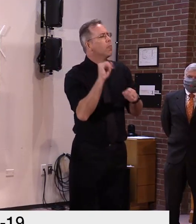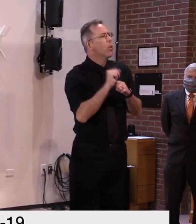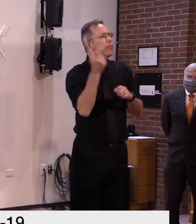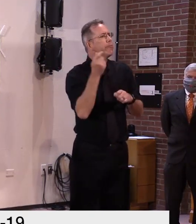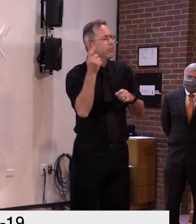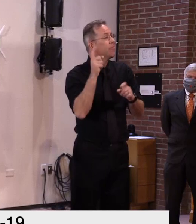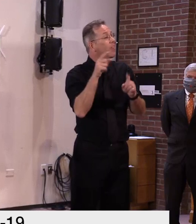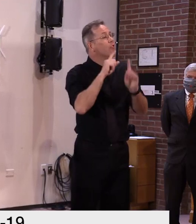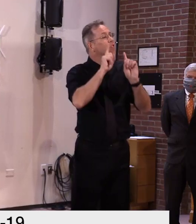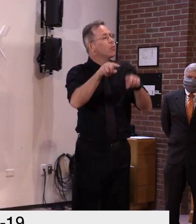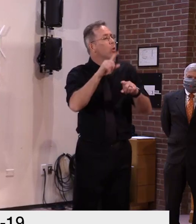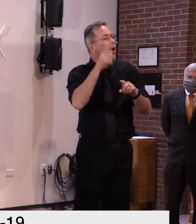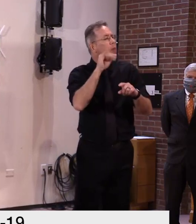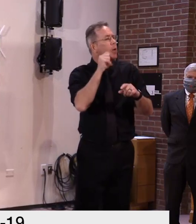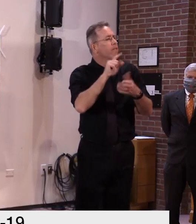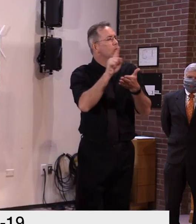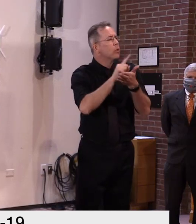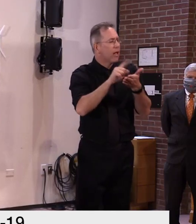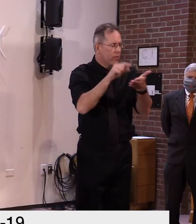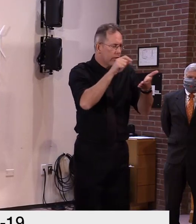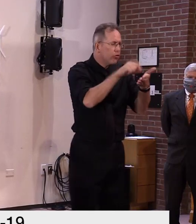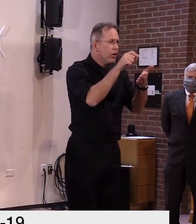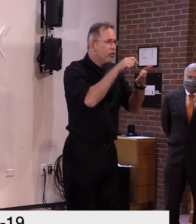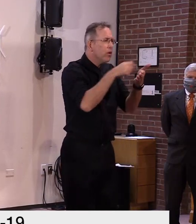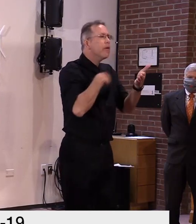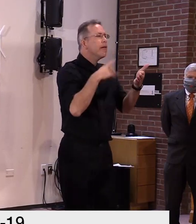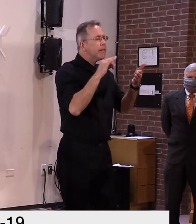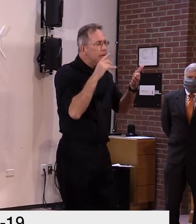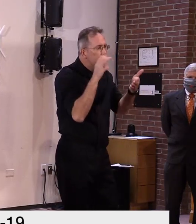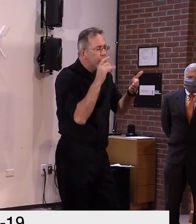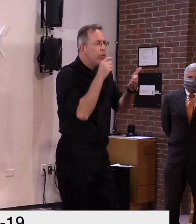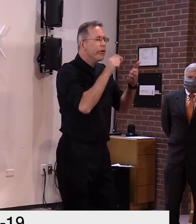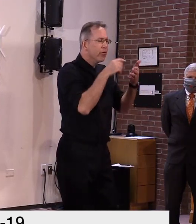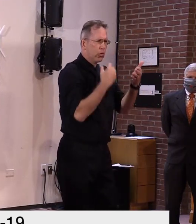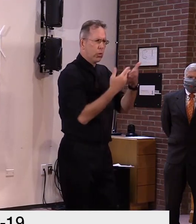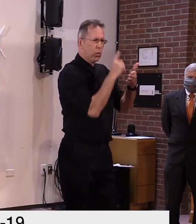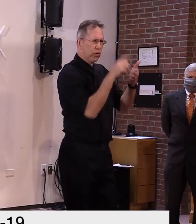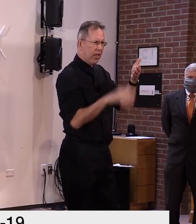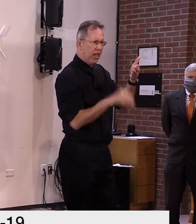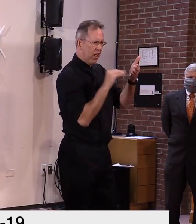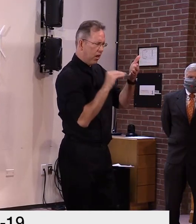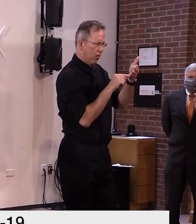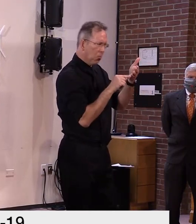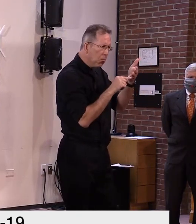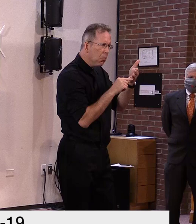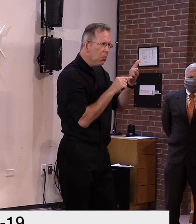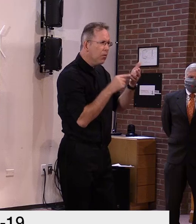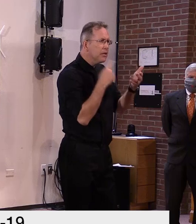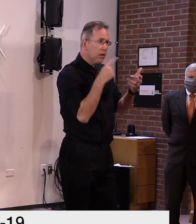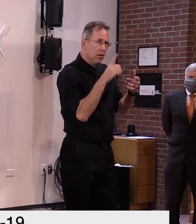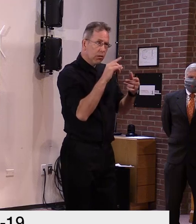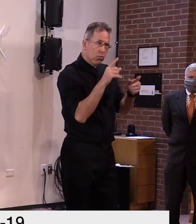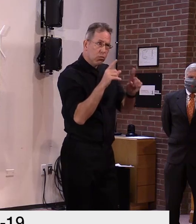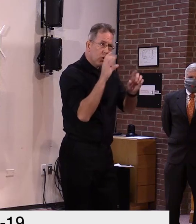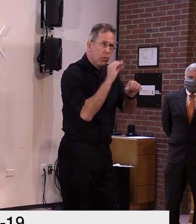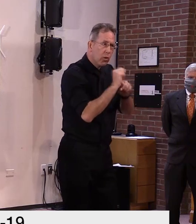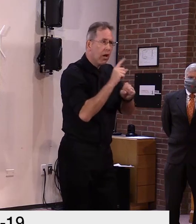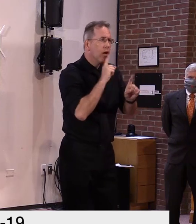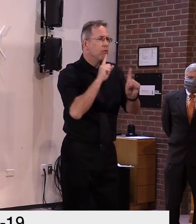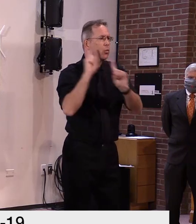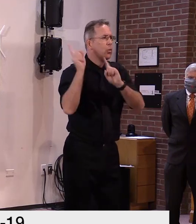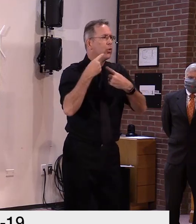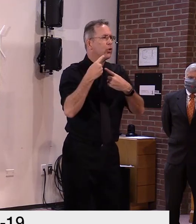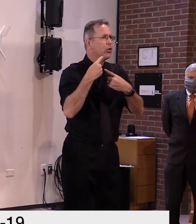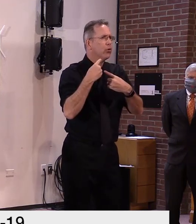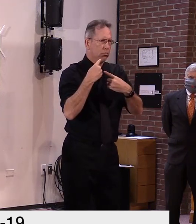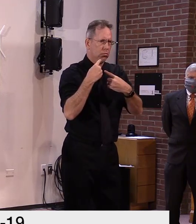Has that requirement been reinstated? The person said they called and emailed, I couldn't get an answer from your office.